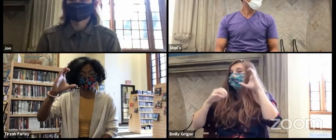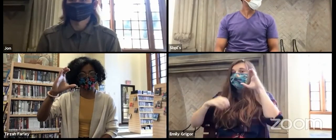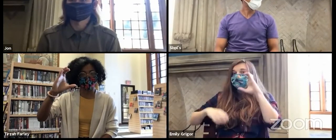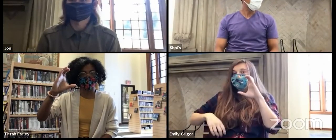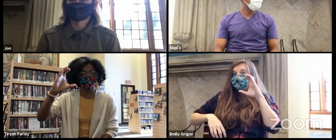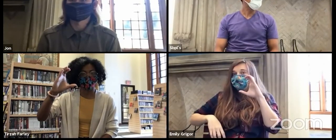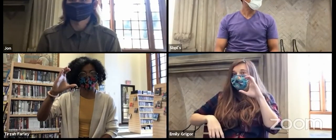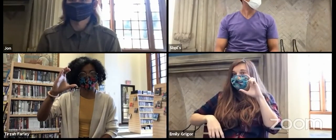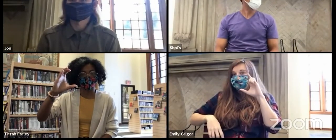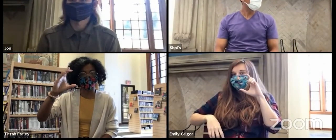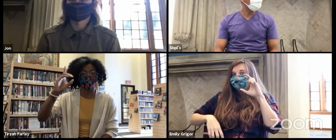D,